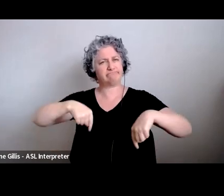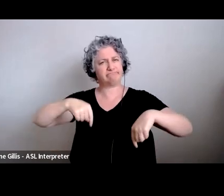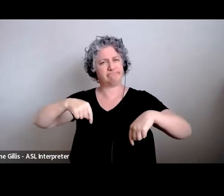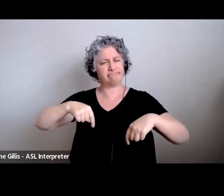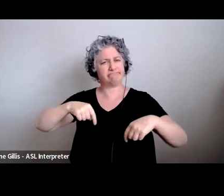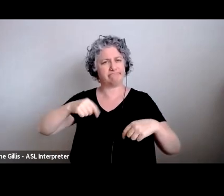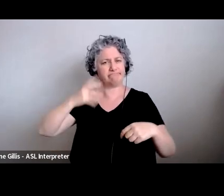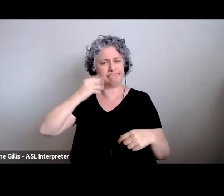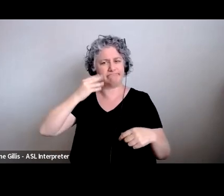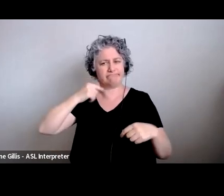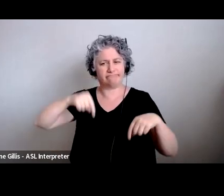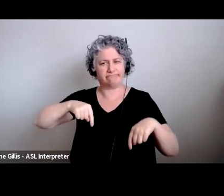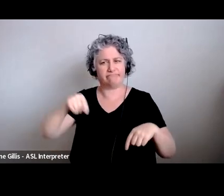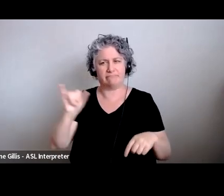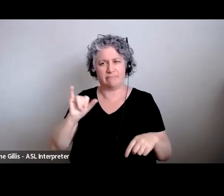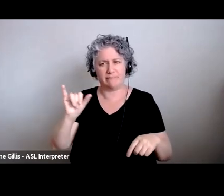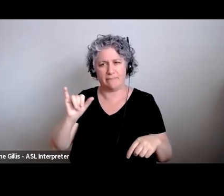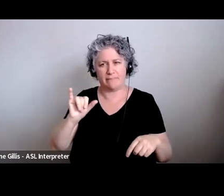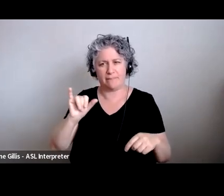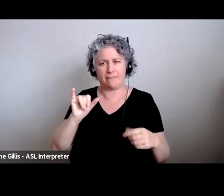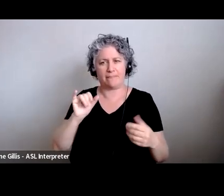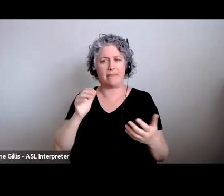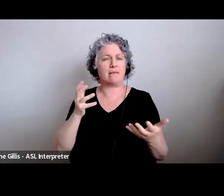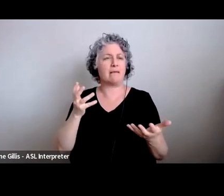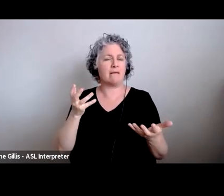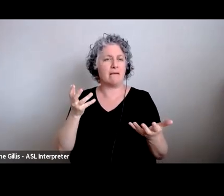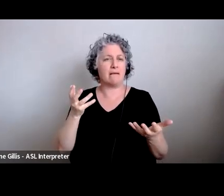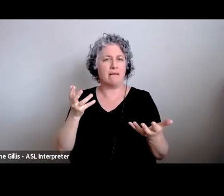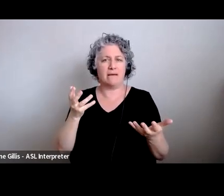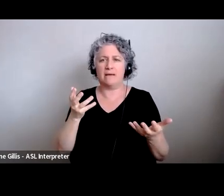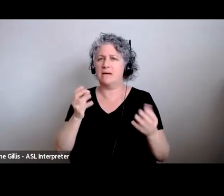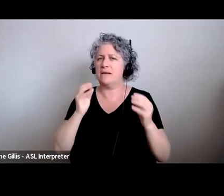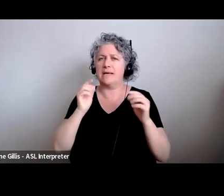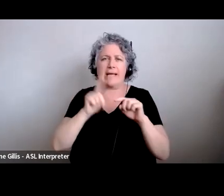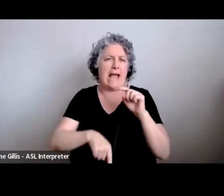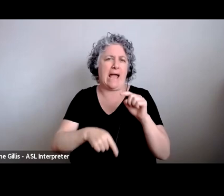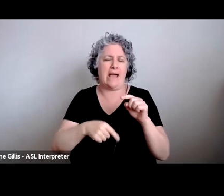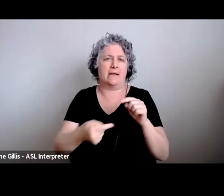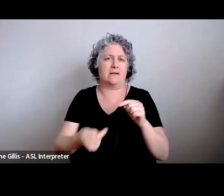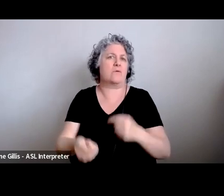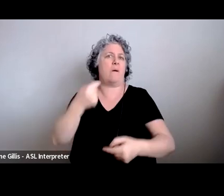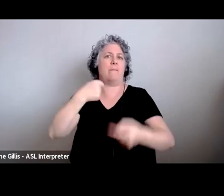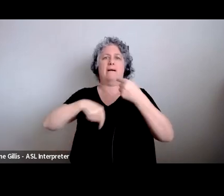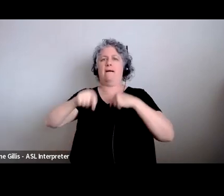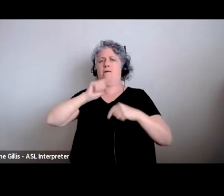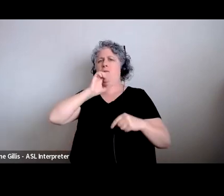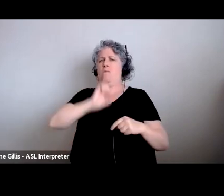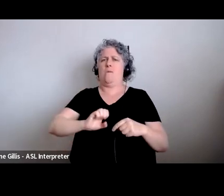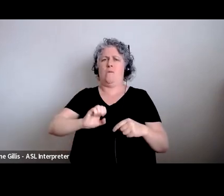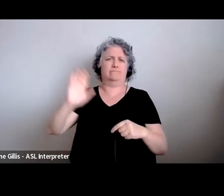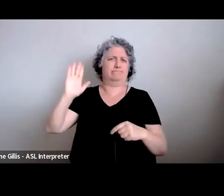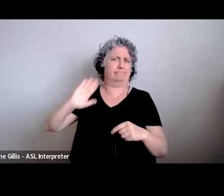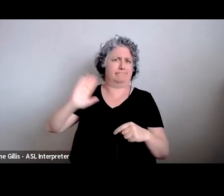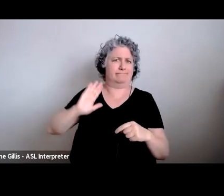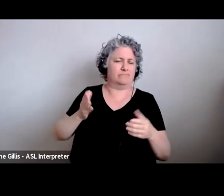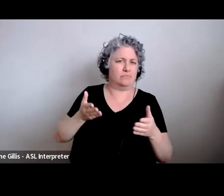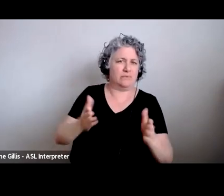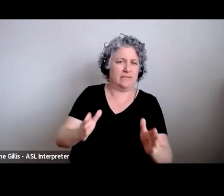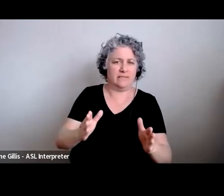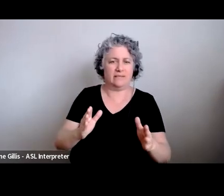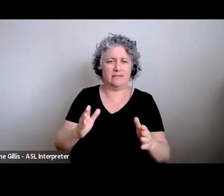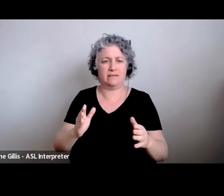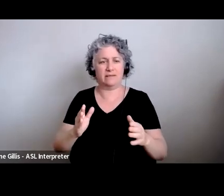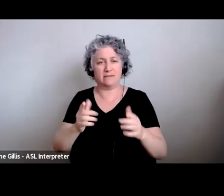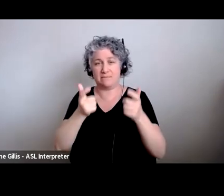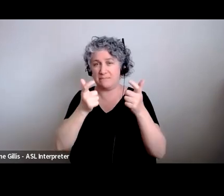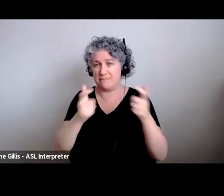Like, definitely, like there is no turning back. Like, we are our job, you know, as the sort of big regional theater